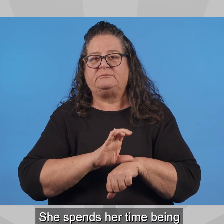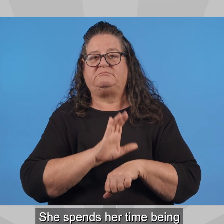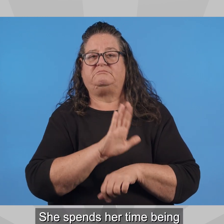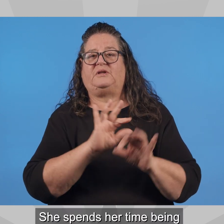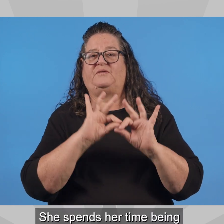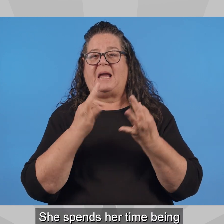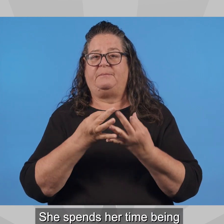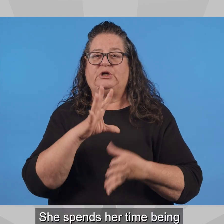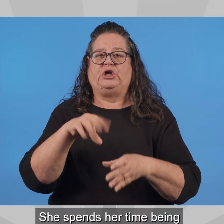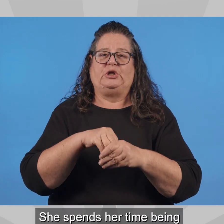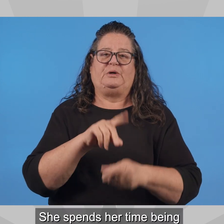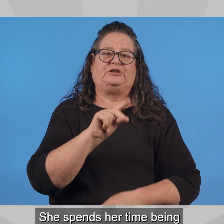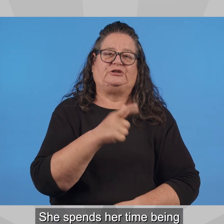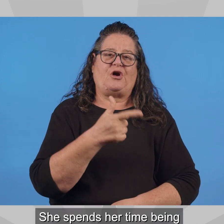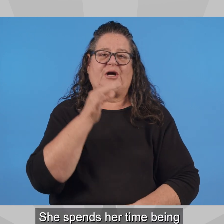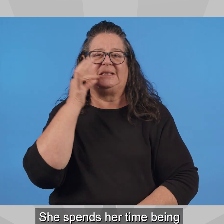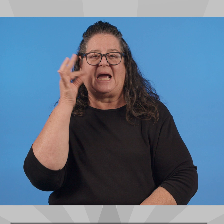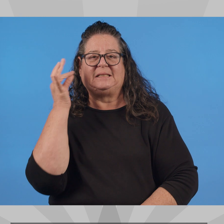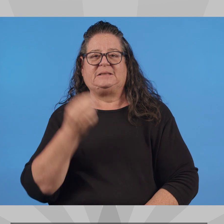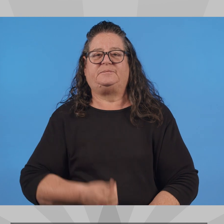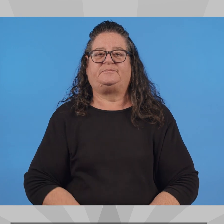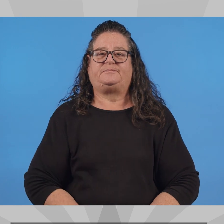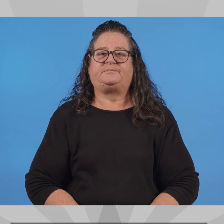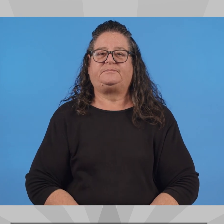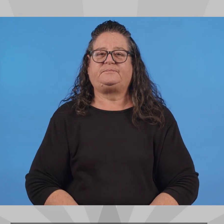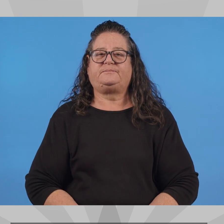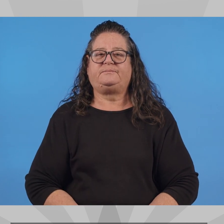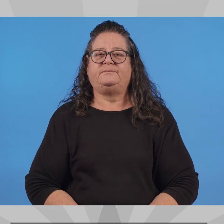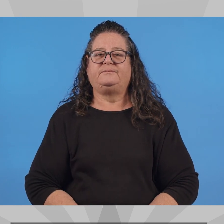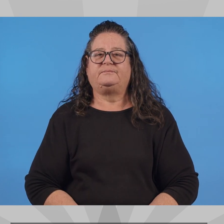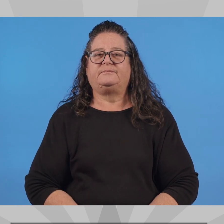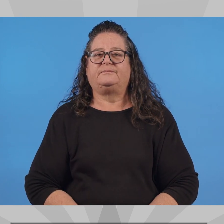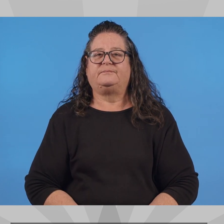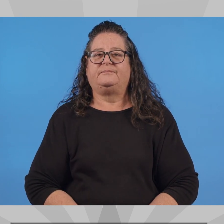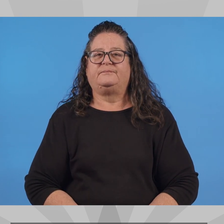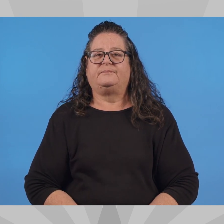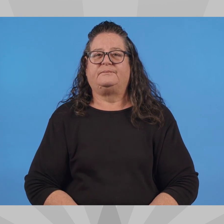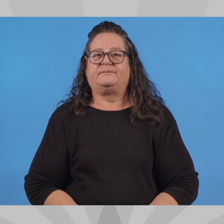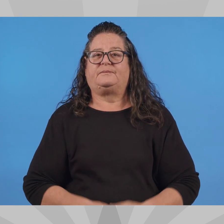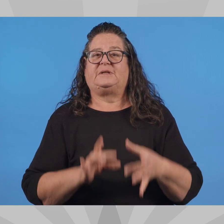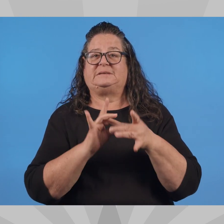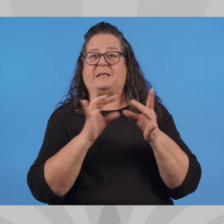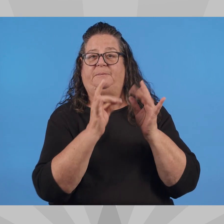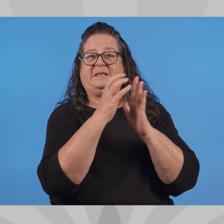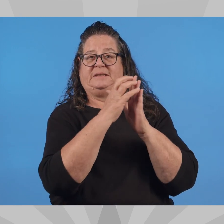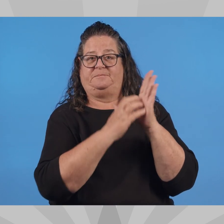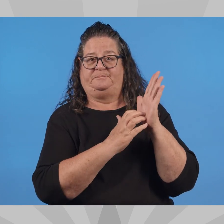She spends her time being very active in her church and with her family, and dog and cat.